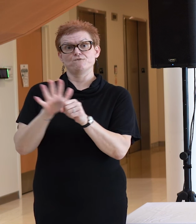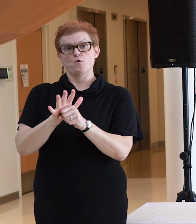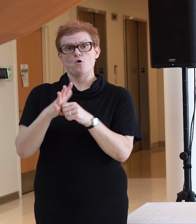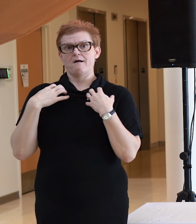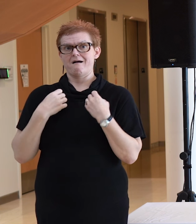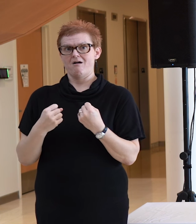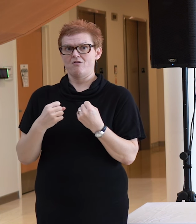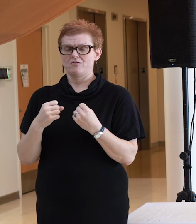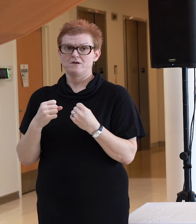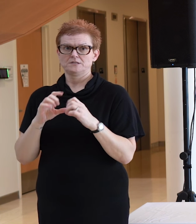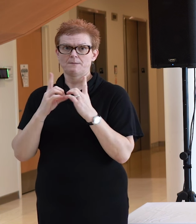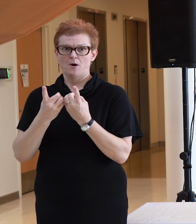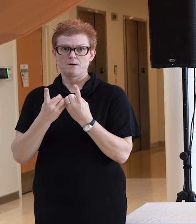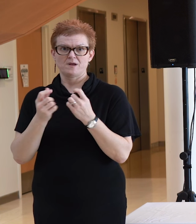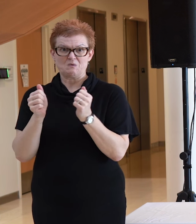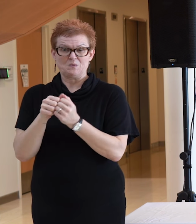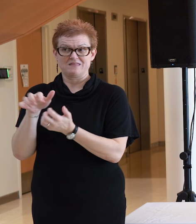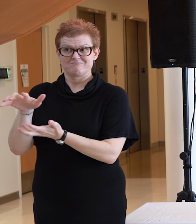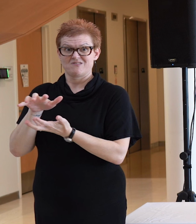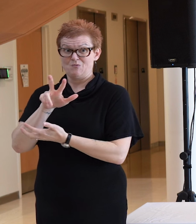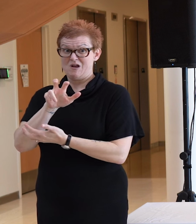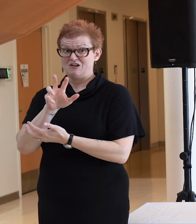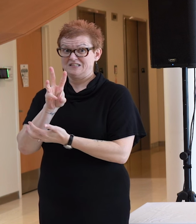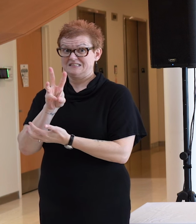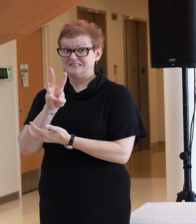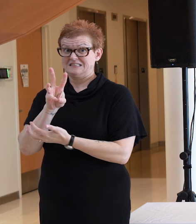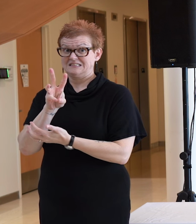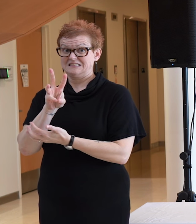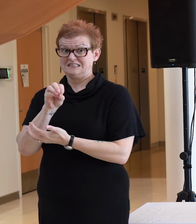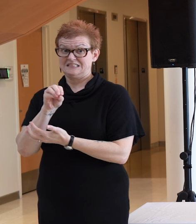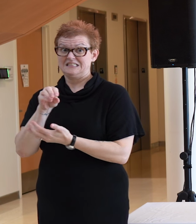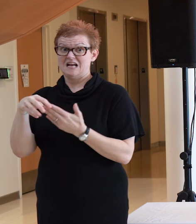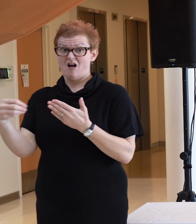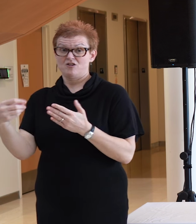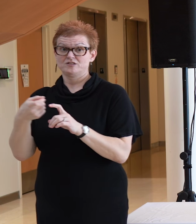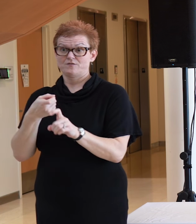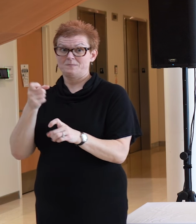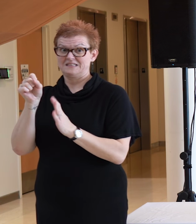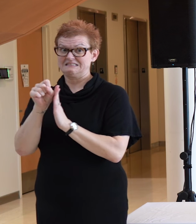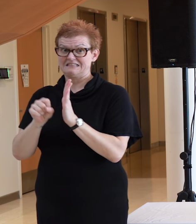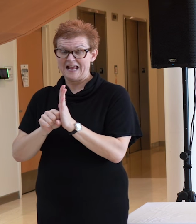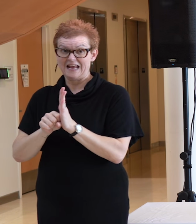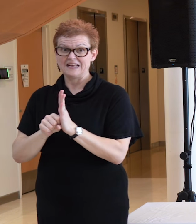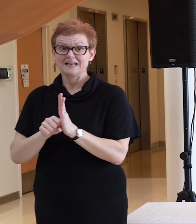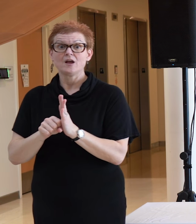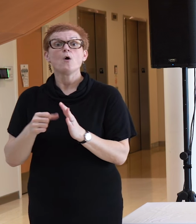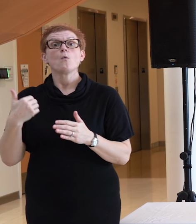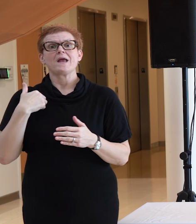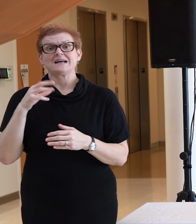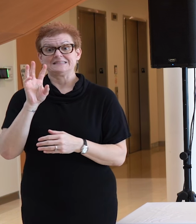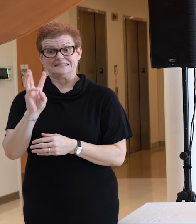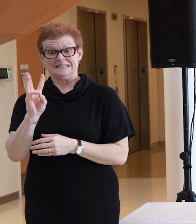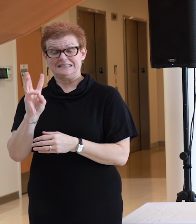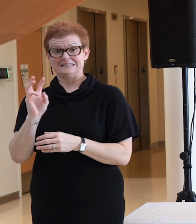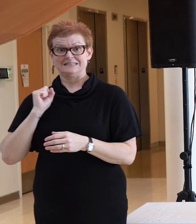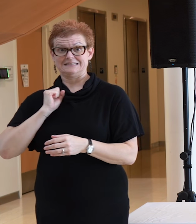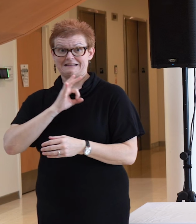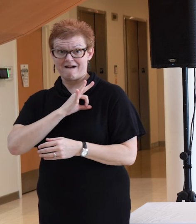just $3,600 from the state in 1926. At that time, we employed 6 employees